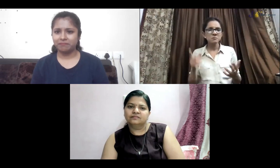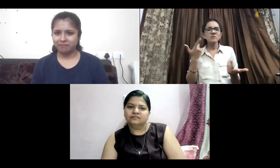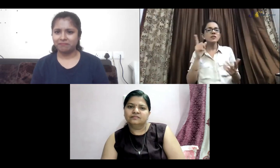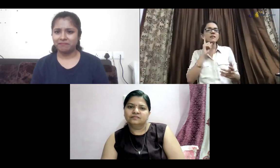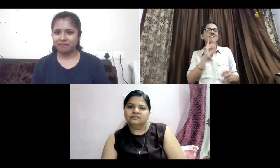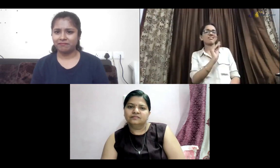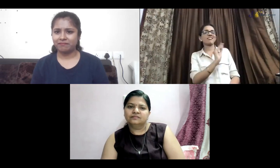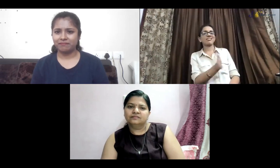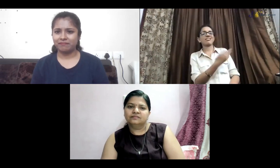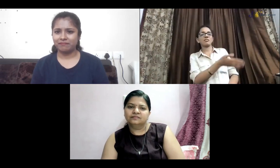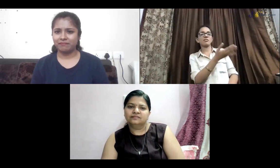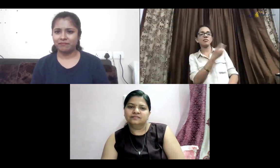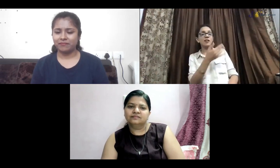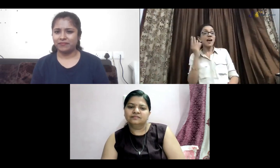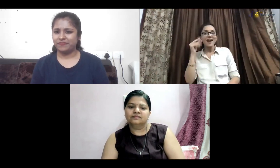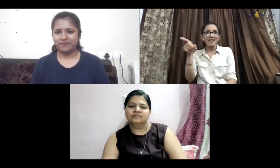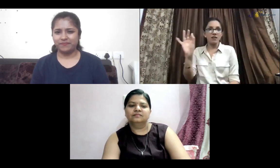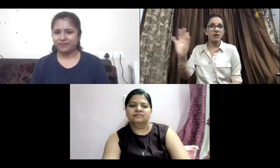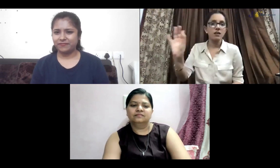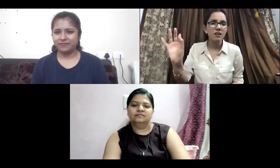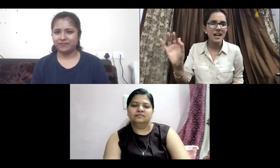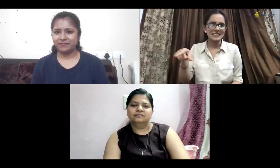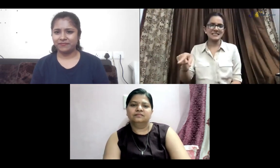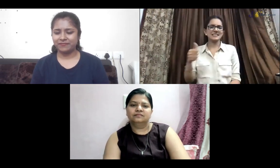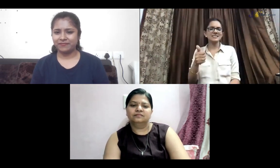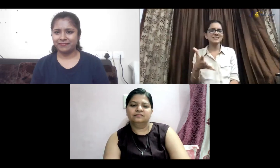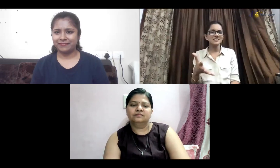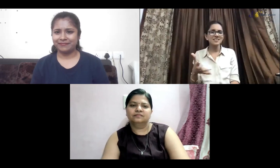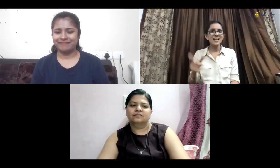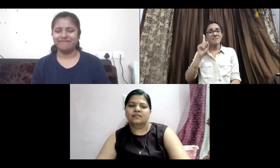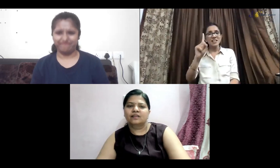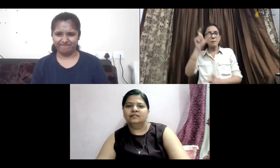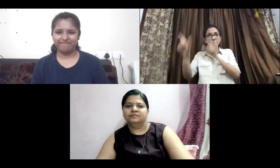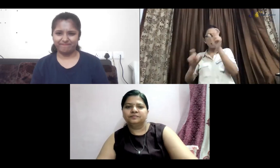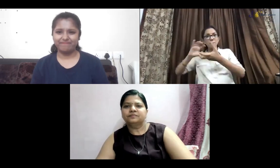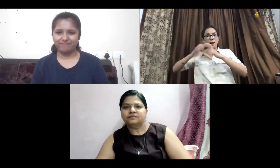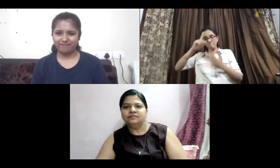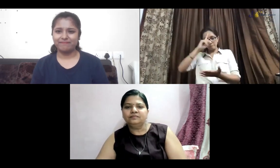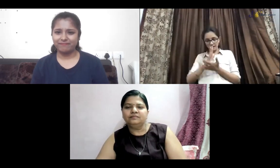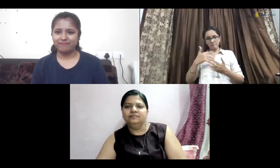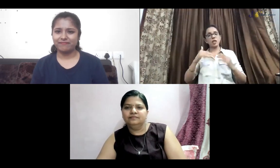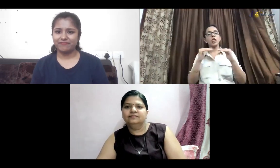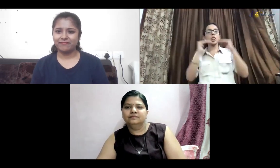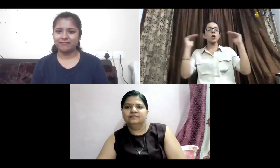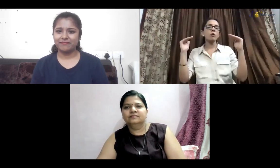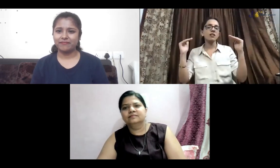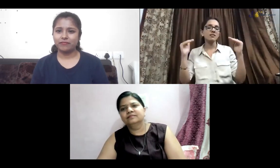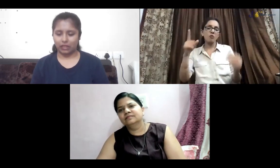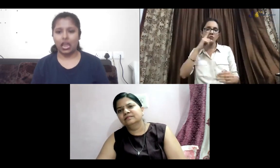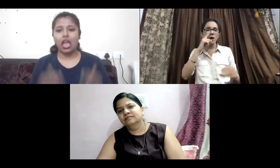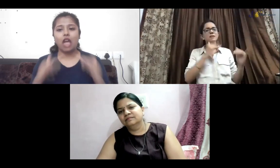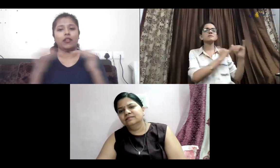equally. But other people would see that, yeah, she might be not good enough, and they will see